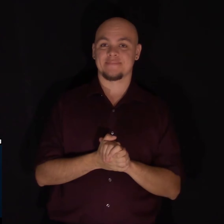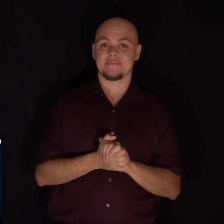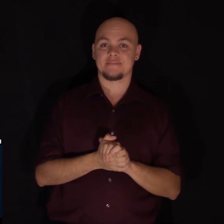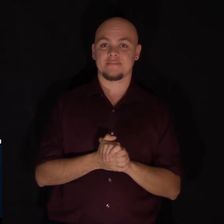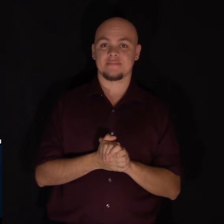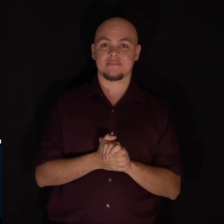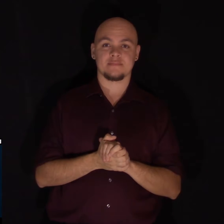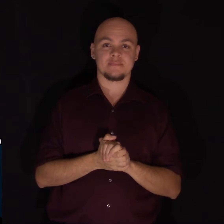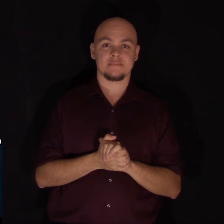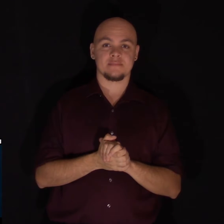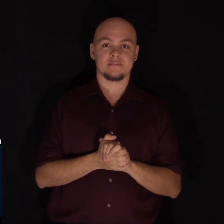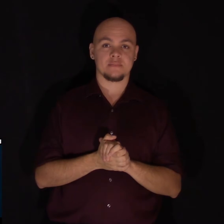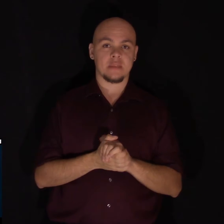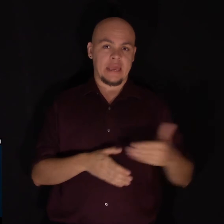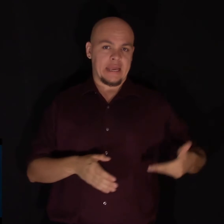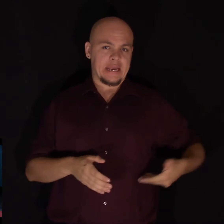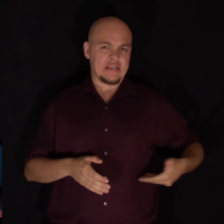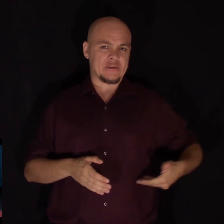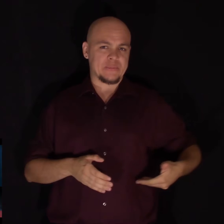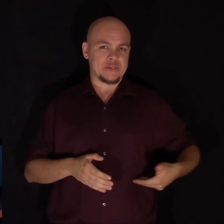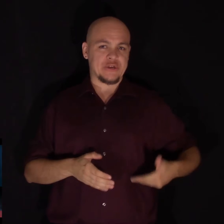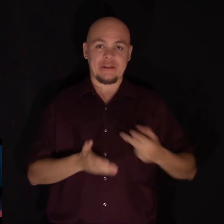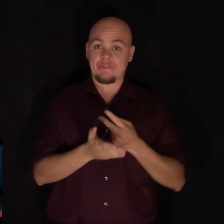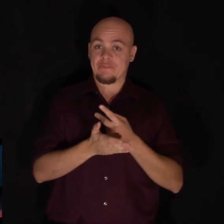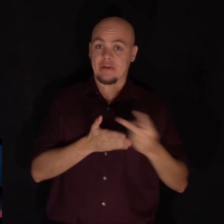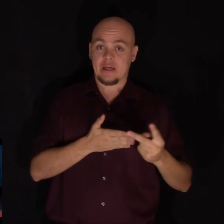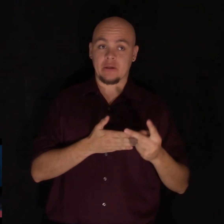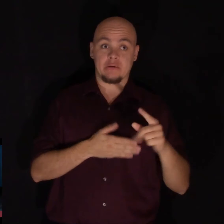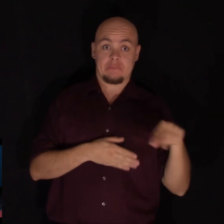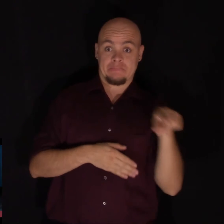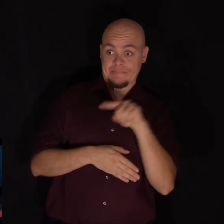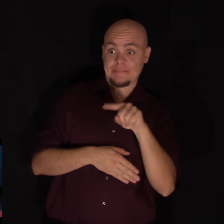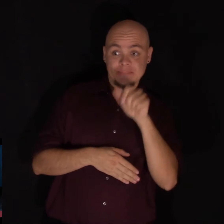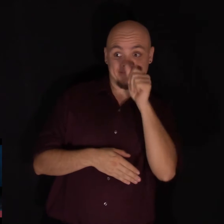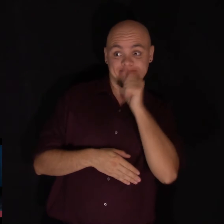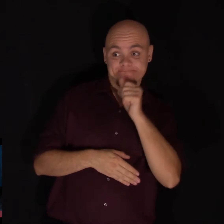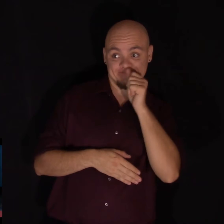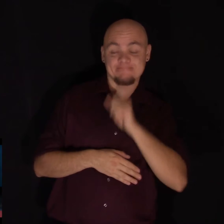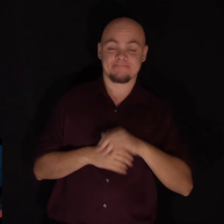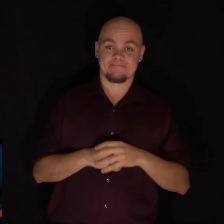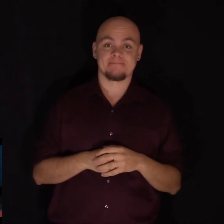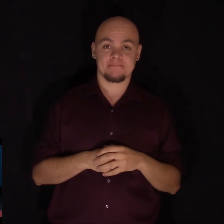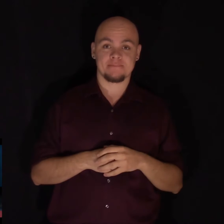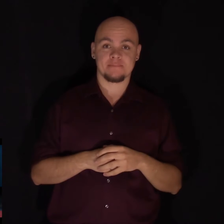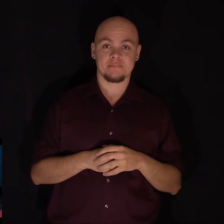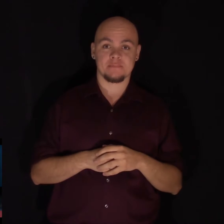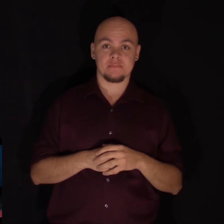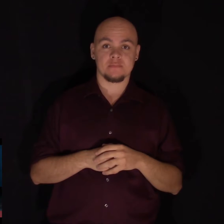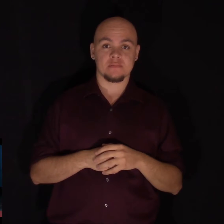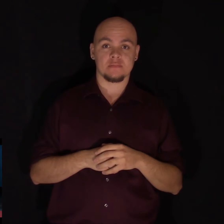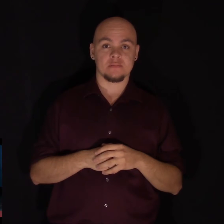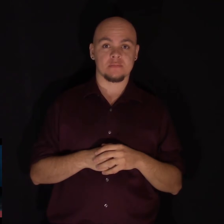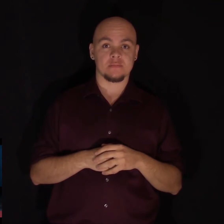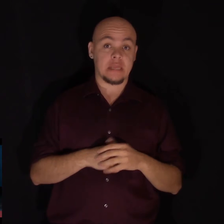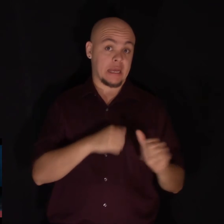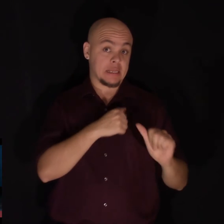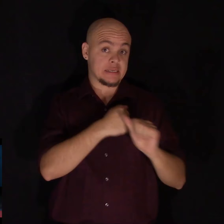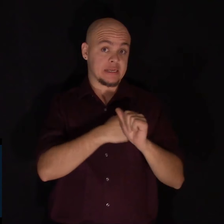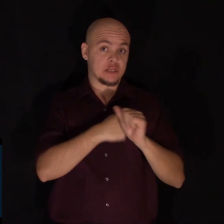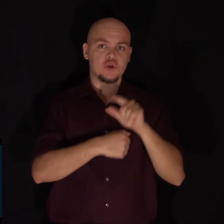I'm going to talk about a failure of intuition that many of us suffer from. It's really a failure to detect a certain kind of